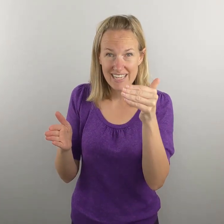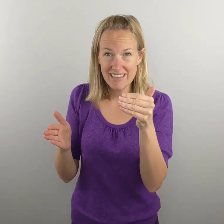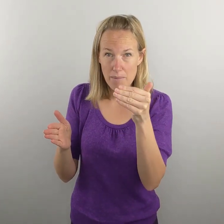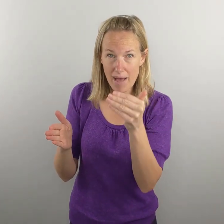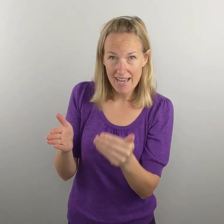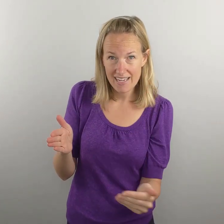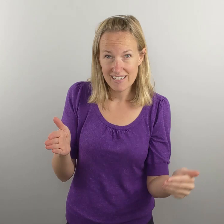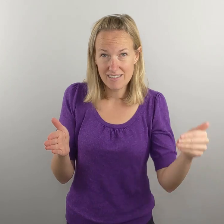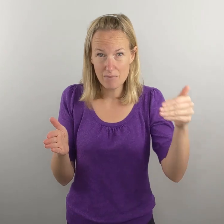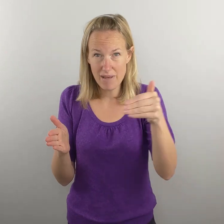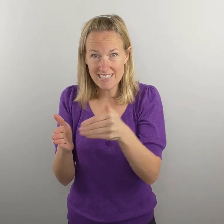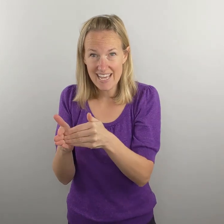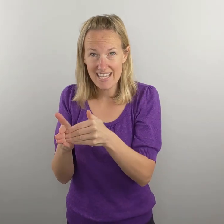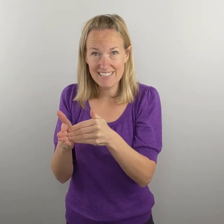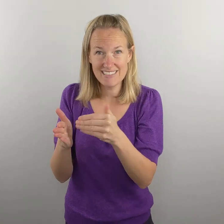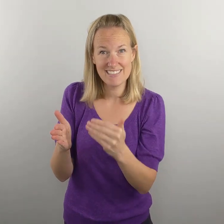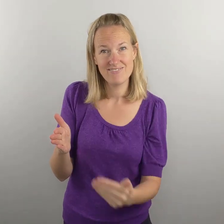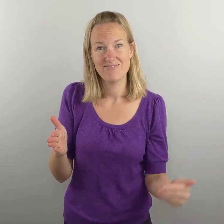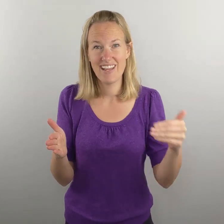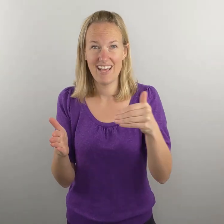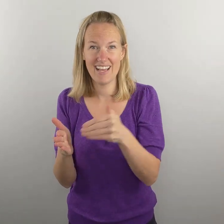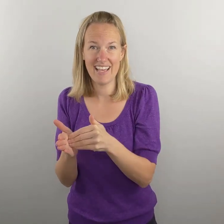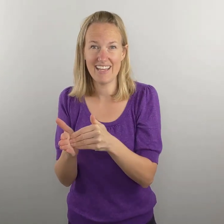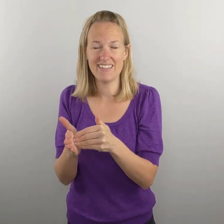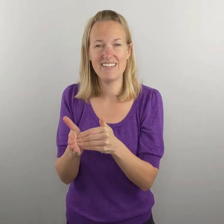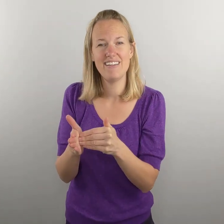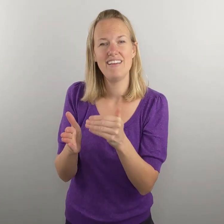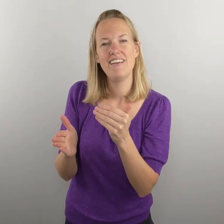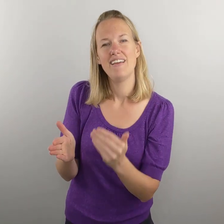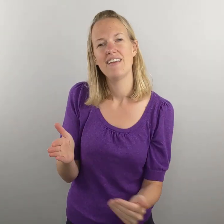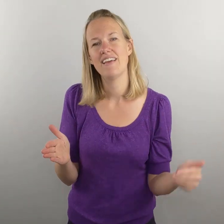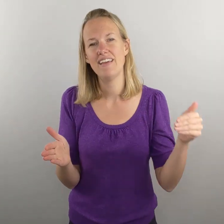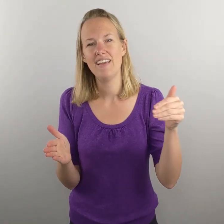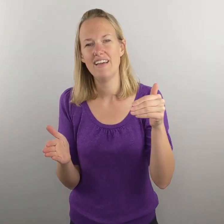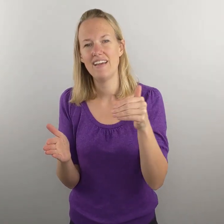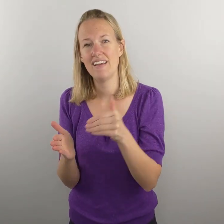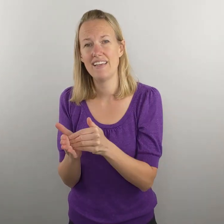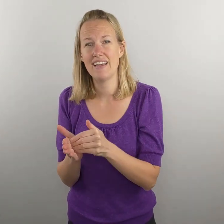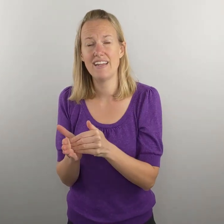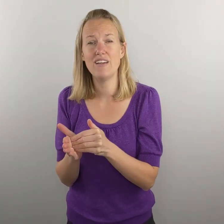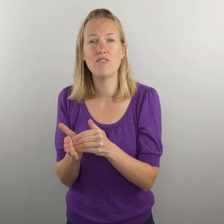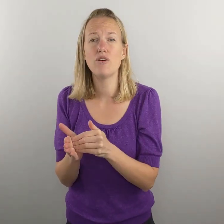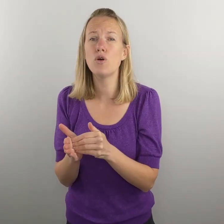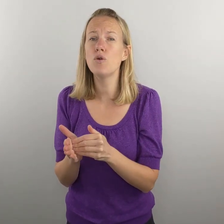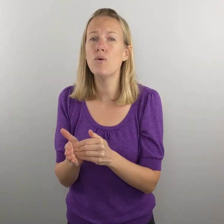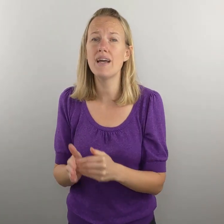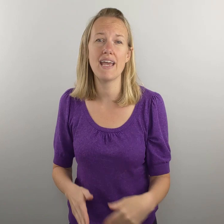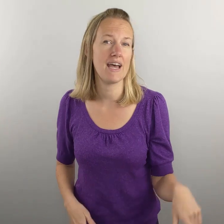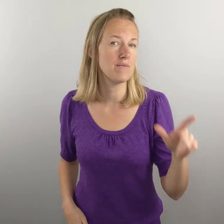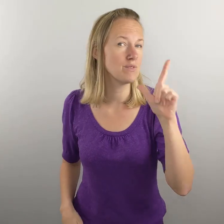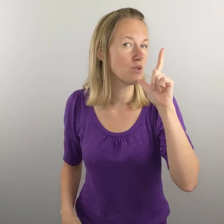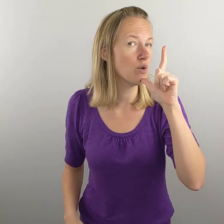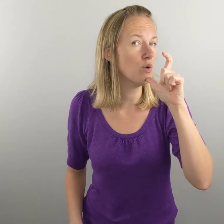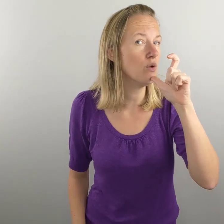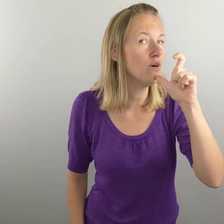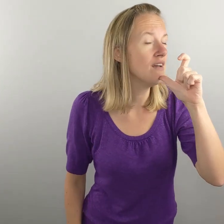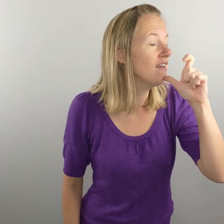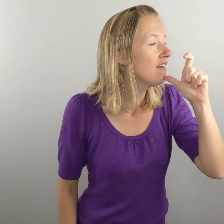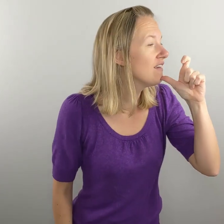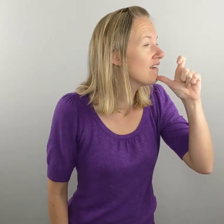that back or bent hand, again, okay? Again, of who I am. So who, you kind